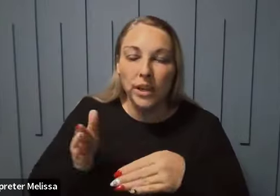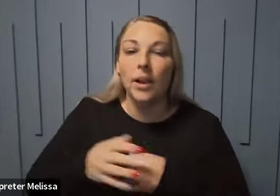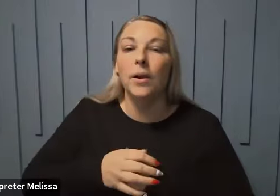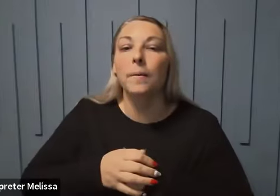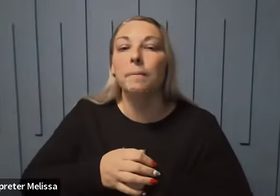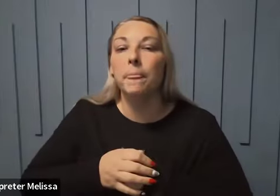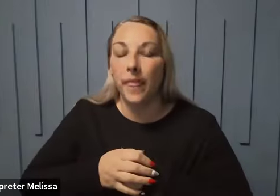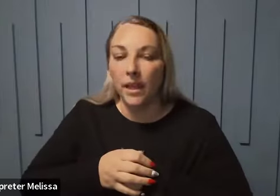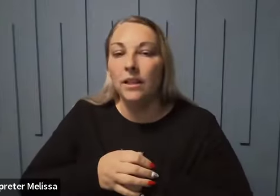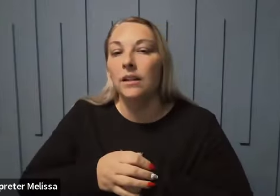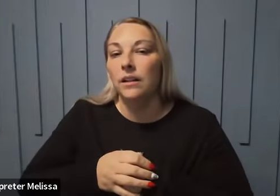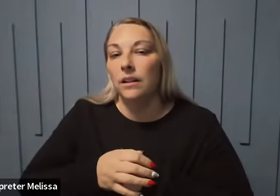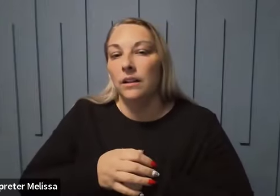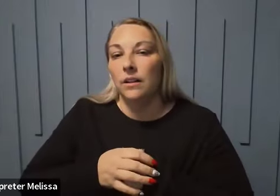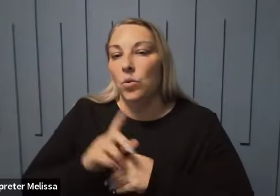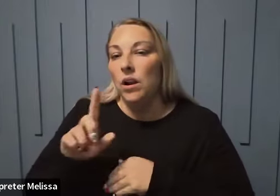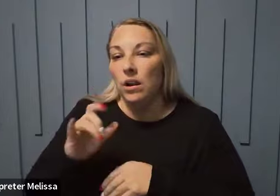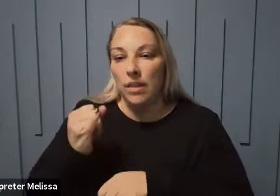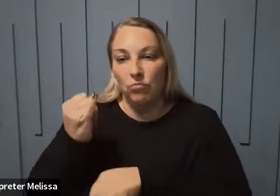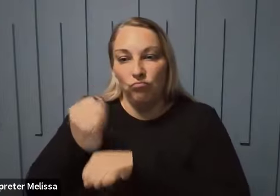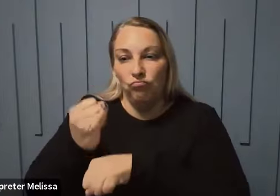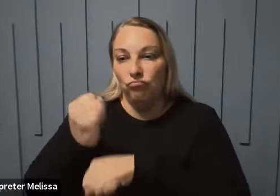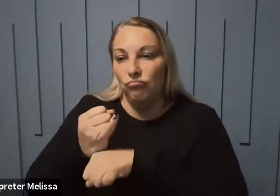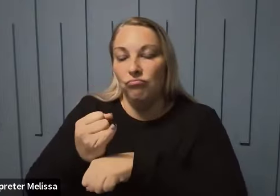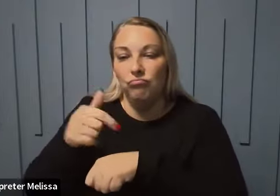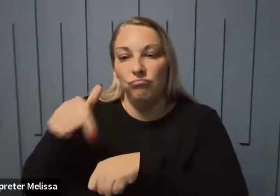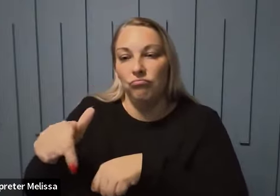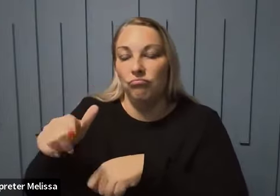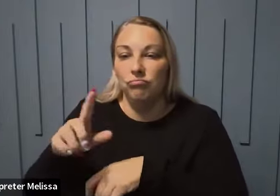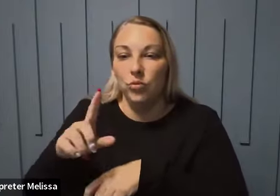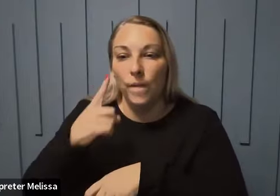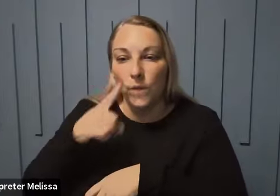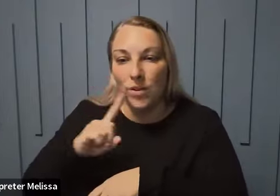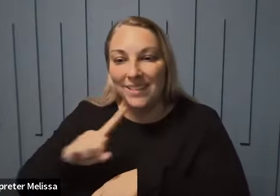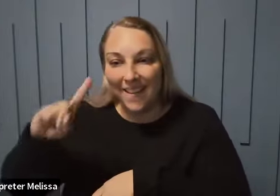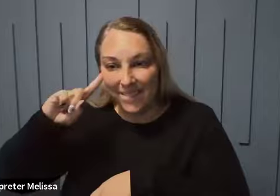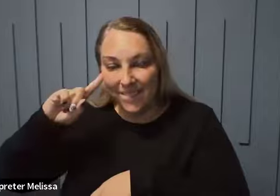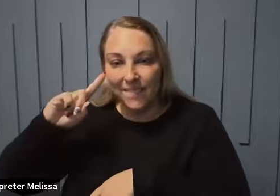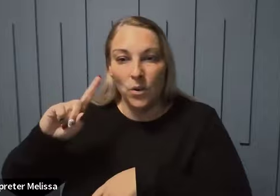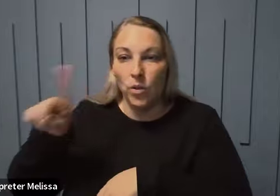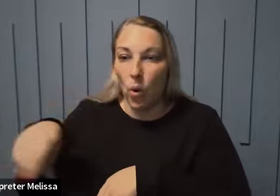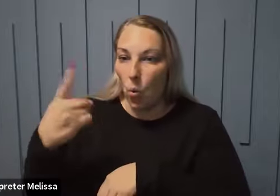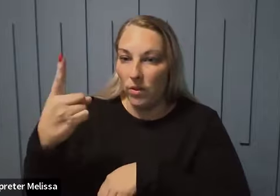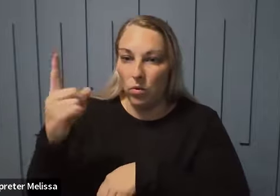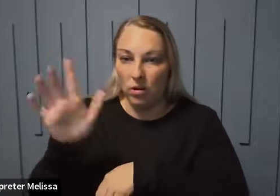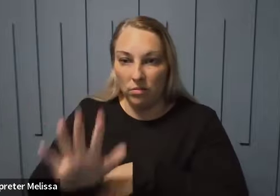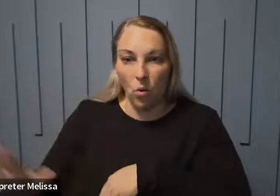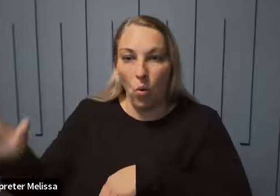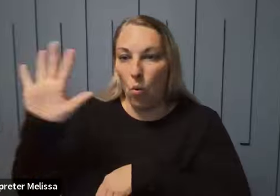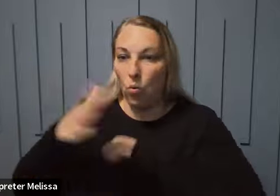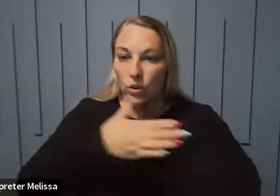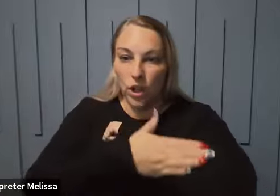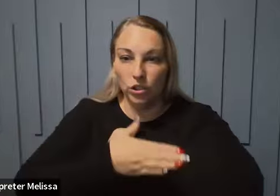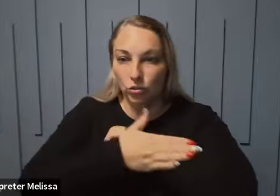for the deaf. We're the only one in the whole country using cute American English in our program. It has not come without lots